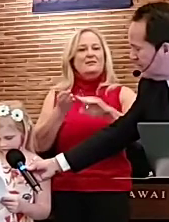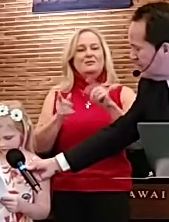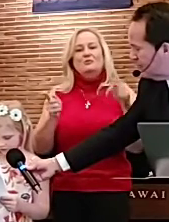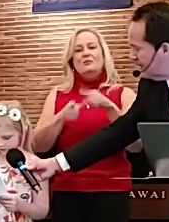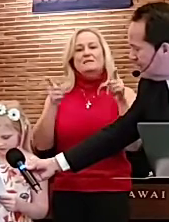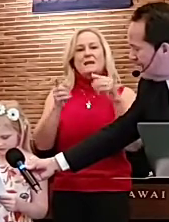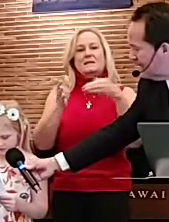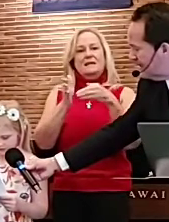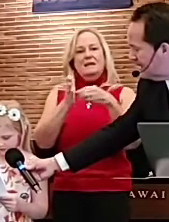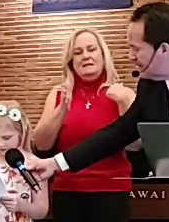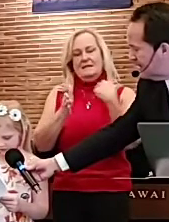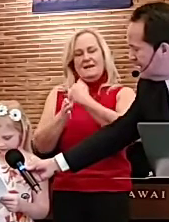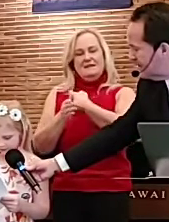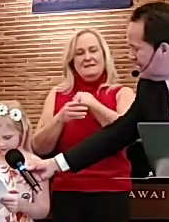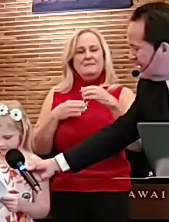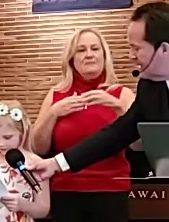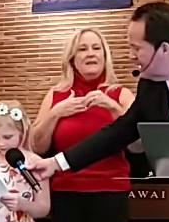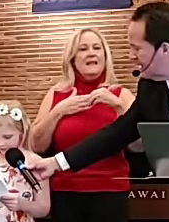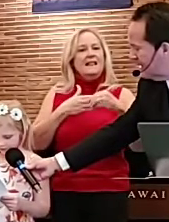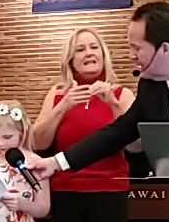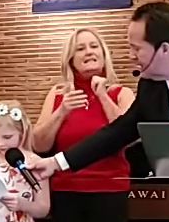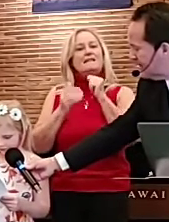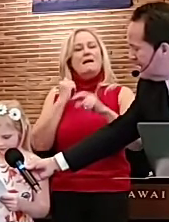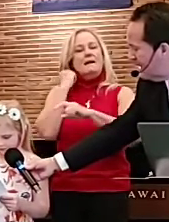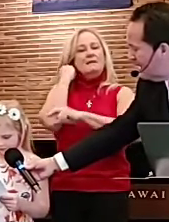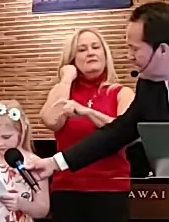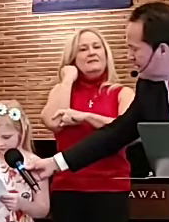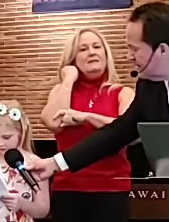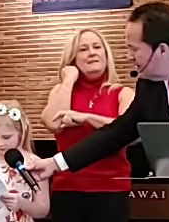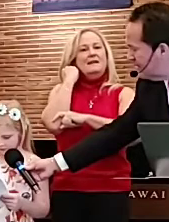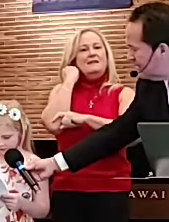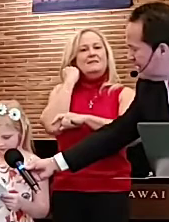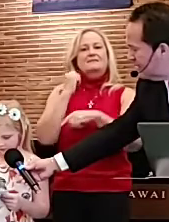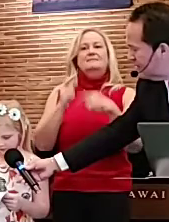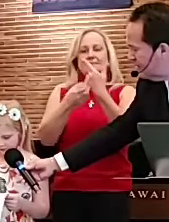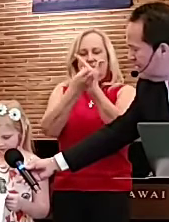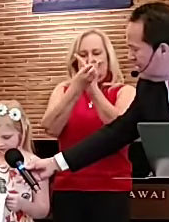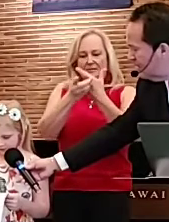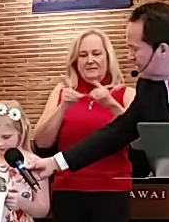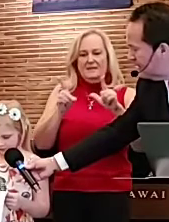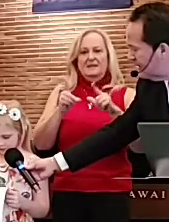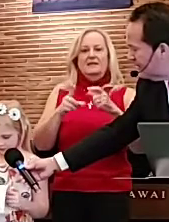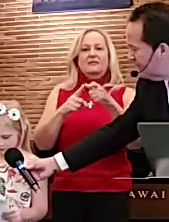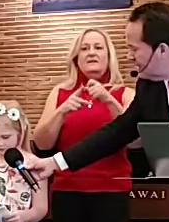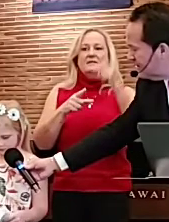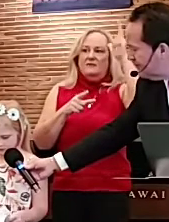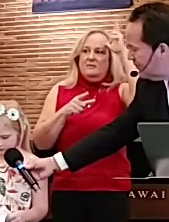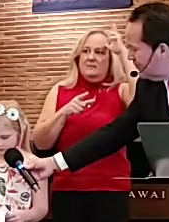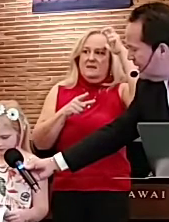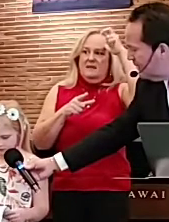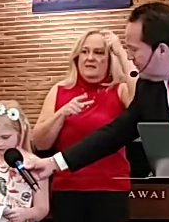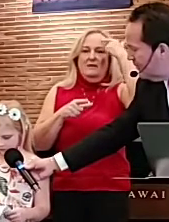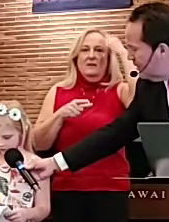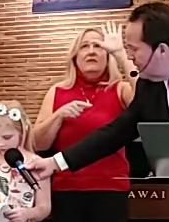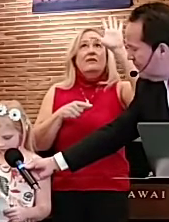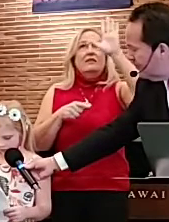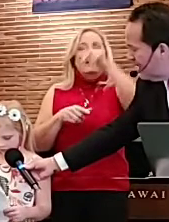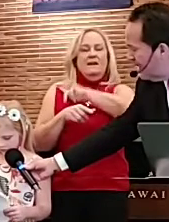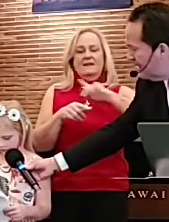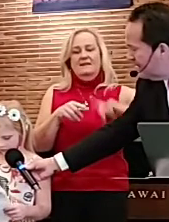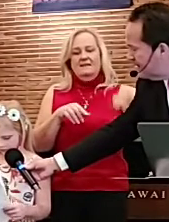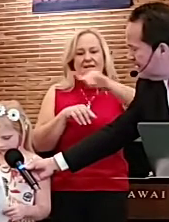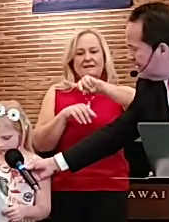those who trespass against us. And lead us not into temptation, but deliver us from evil.